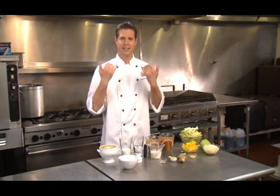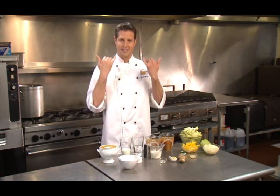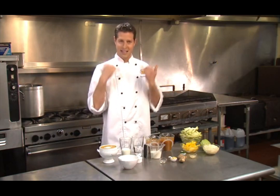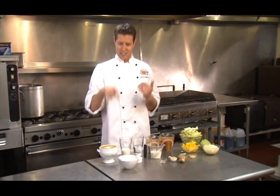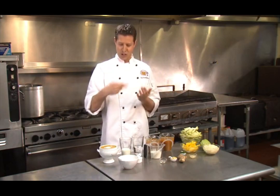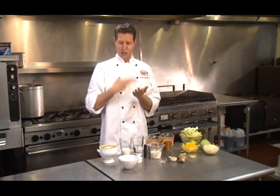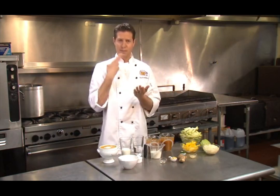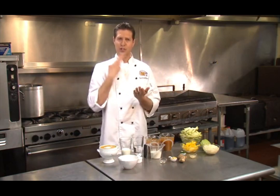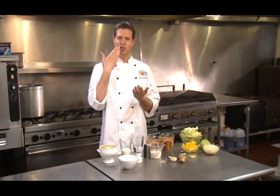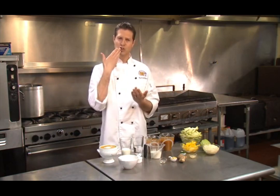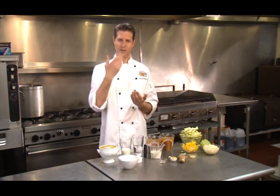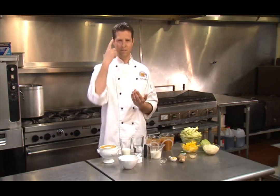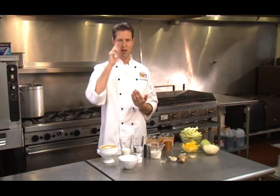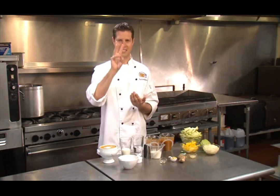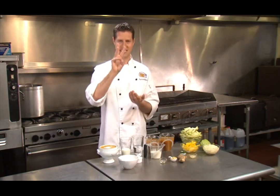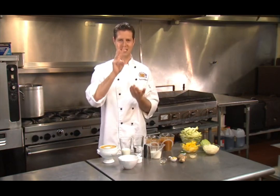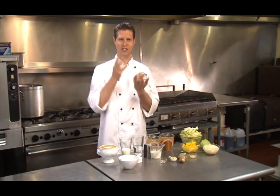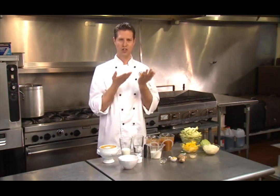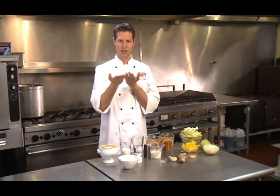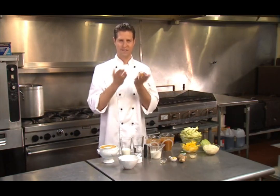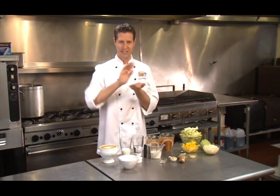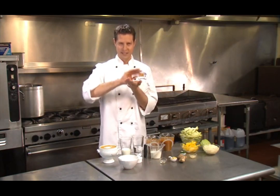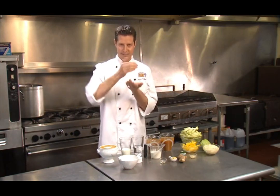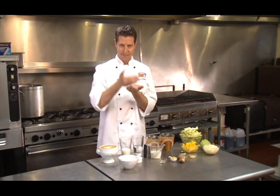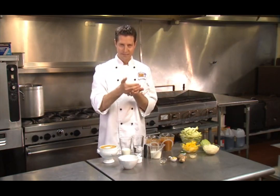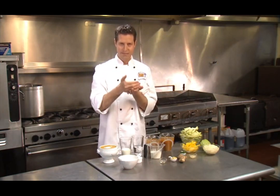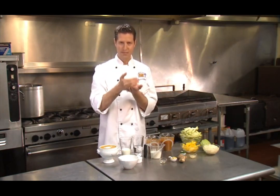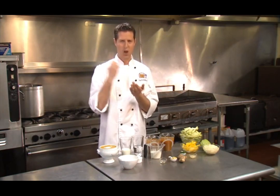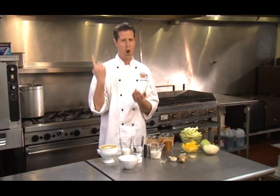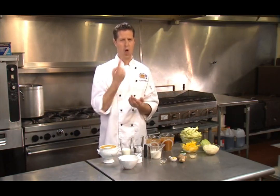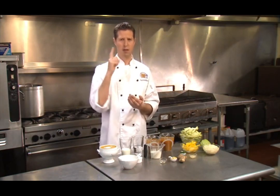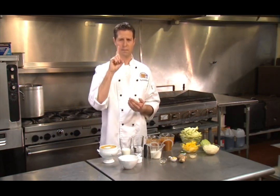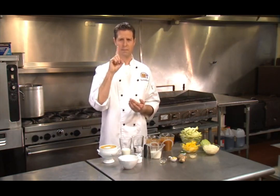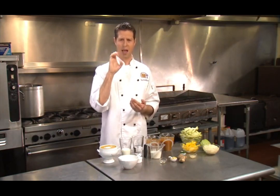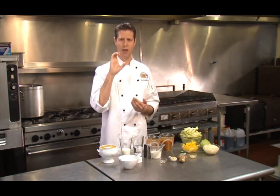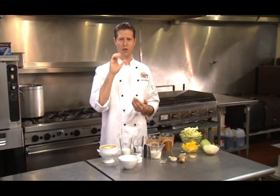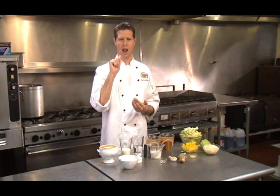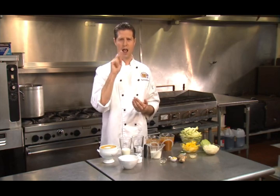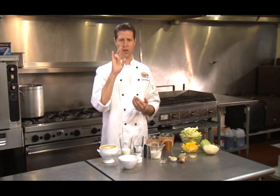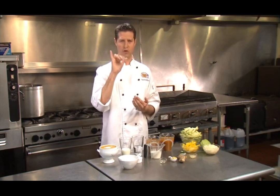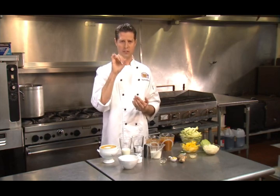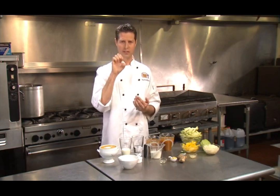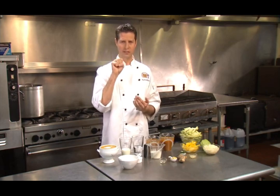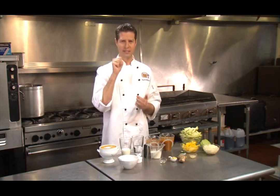This soup is good for 6 servings, with only 100 calories in each bowl.